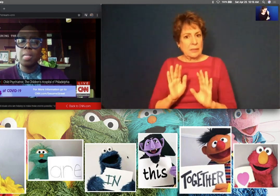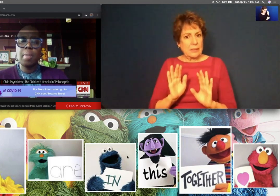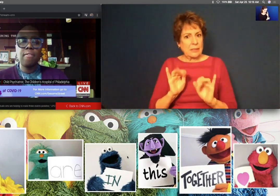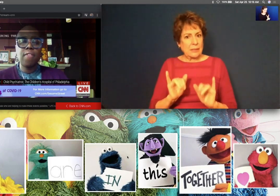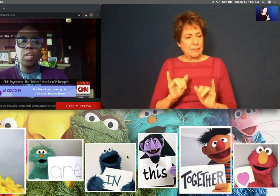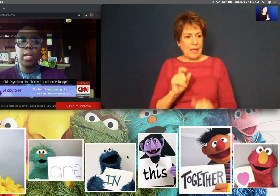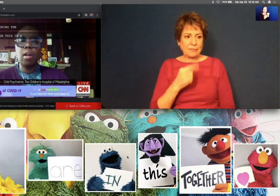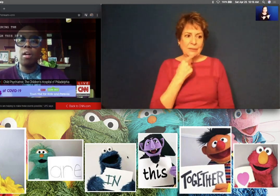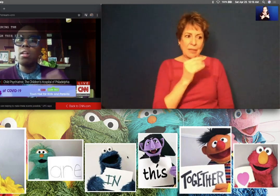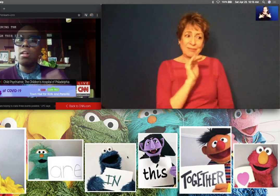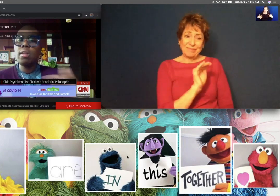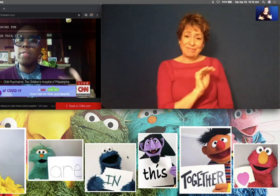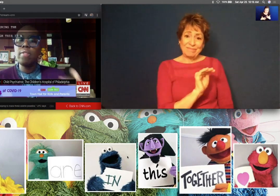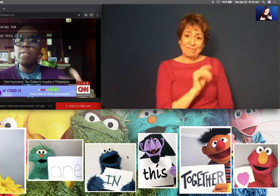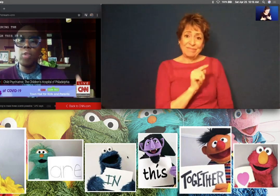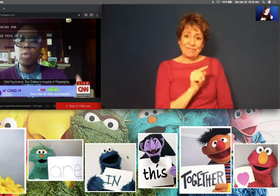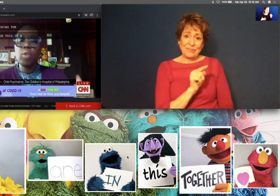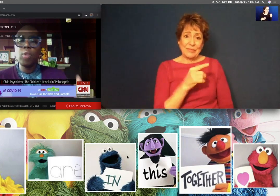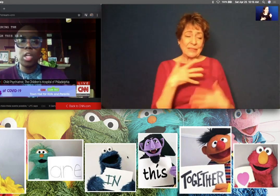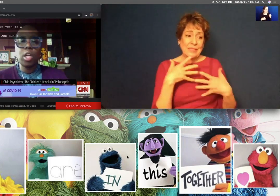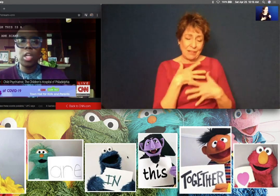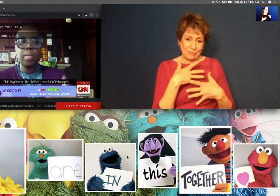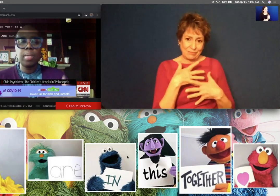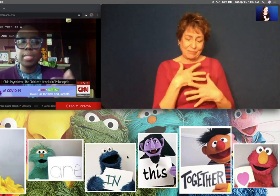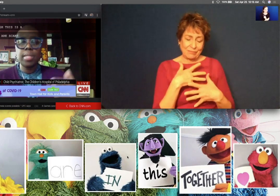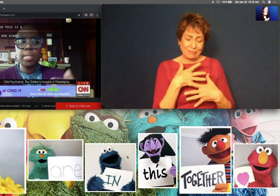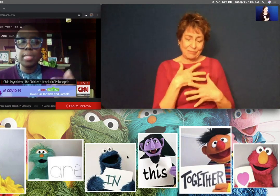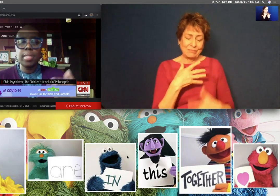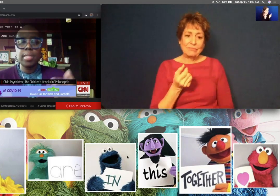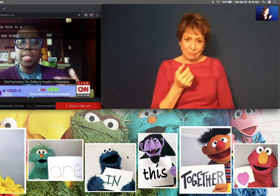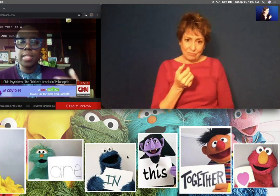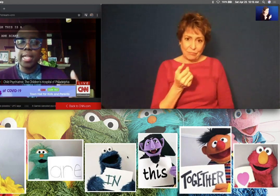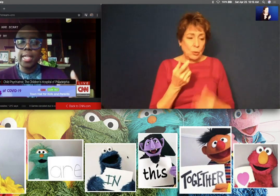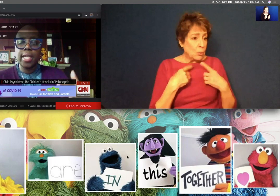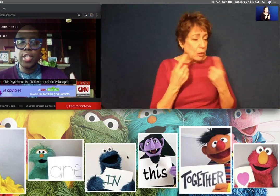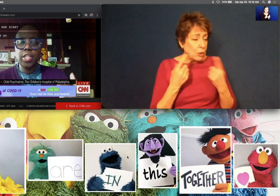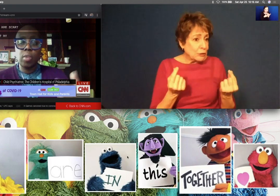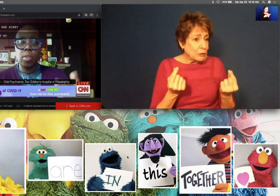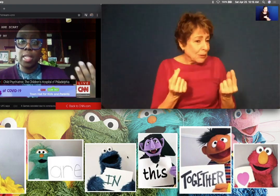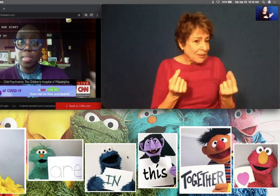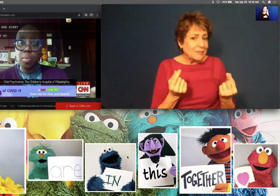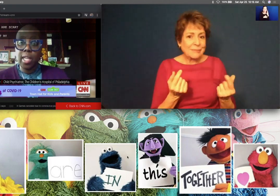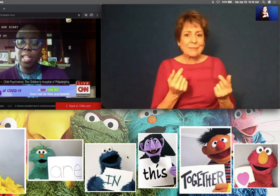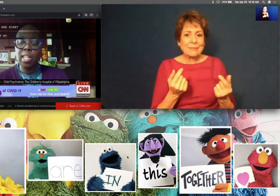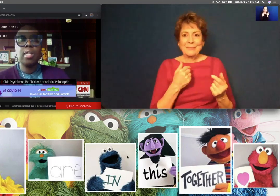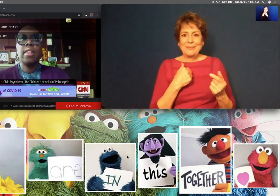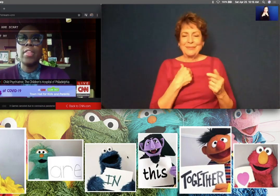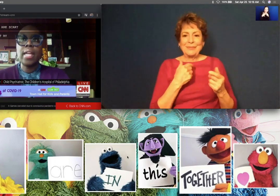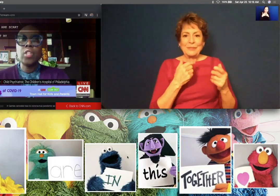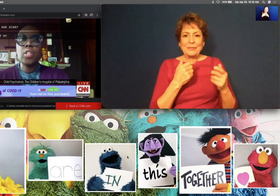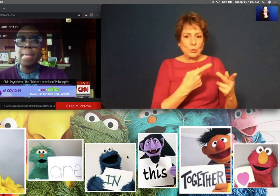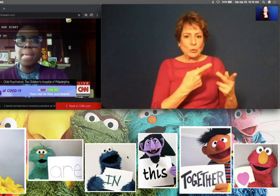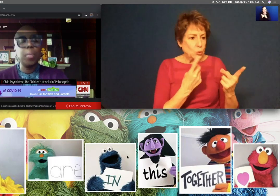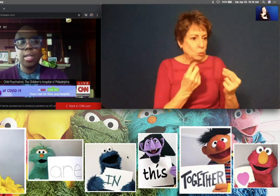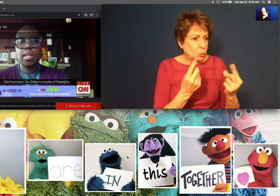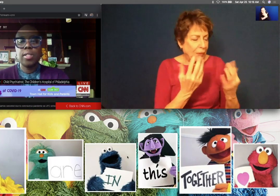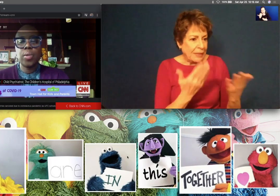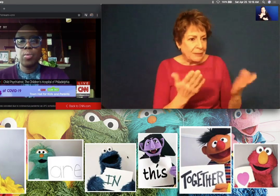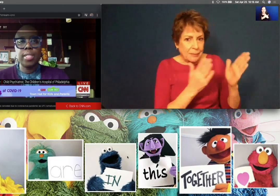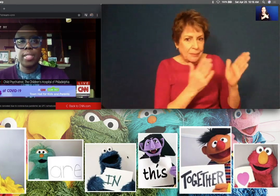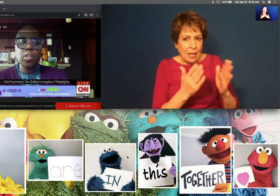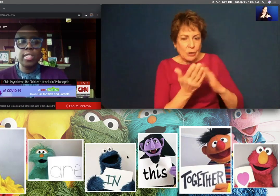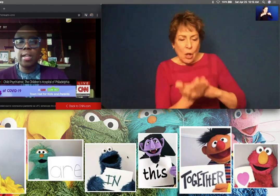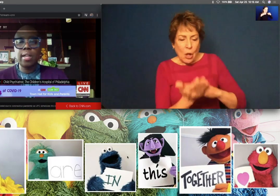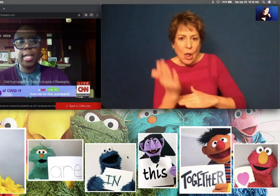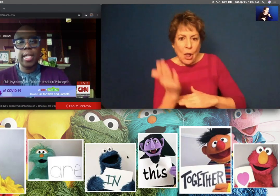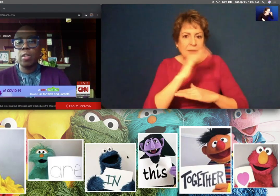by following all of the recommendations that we've been talking about this morning, that is our best hope to protect